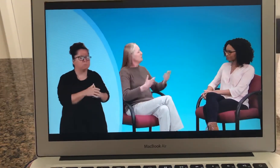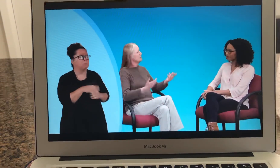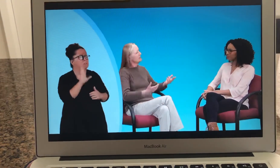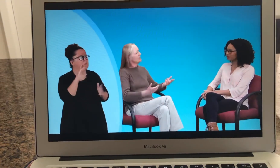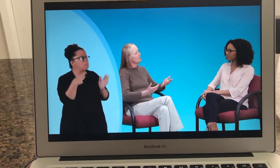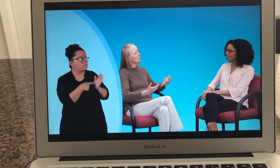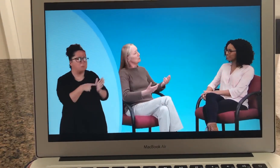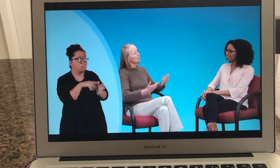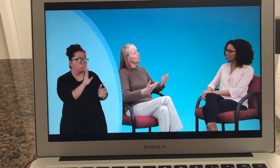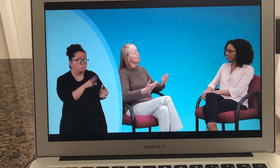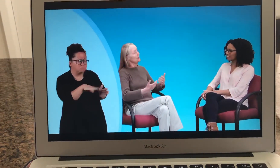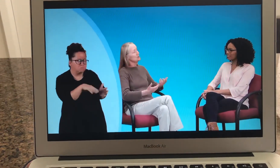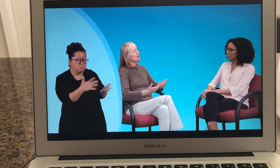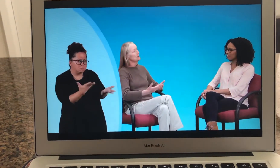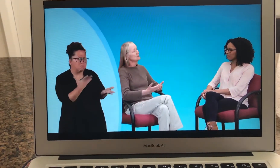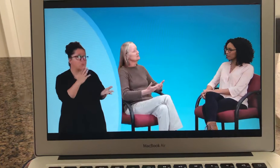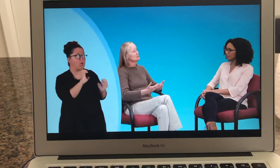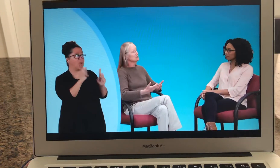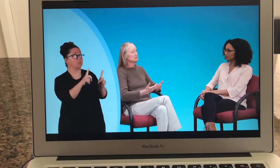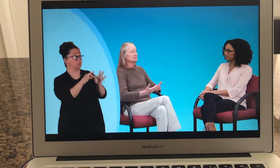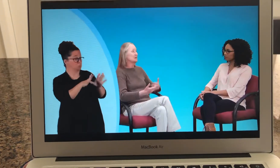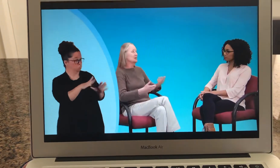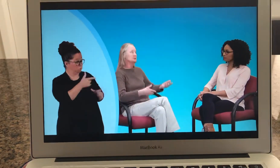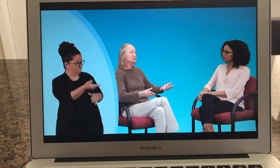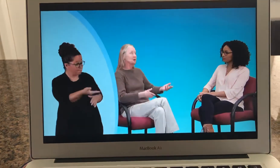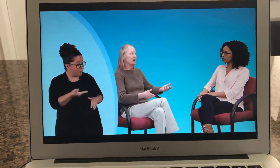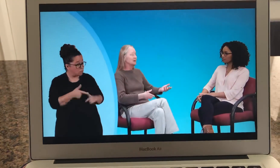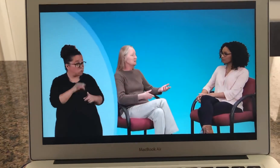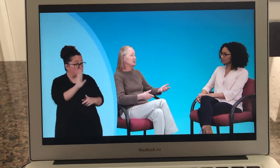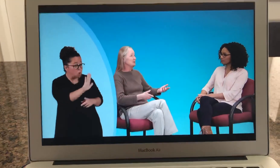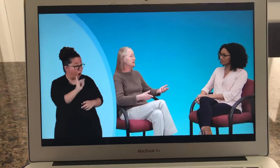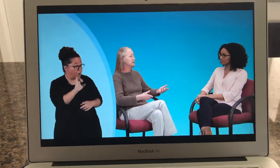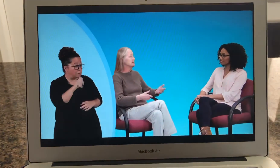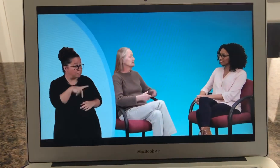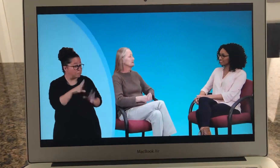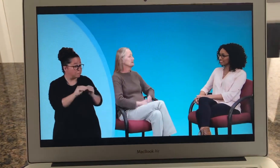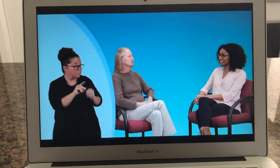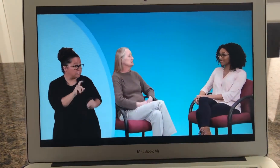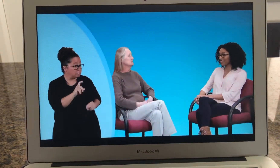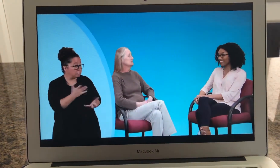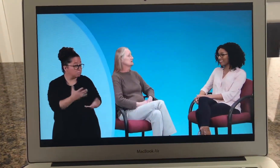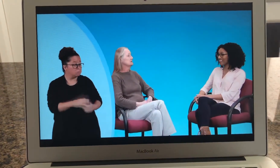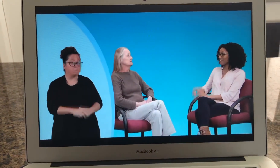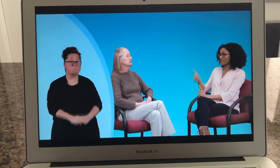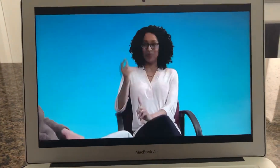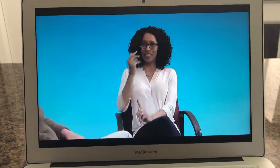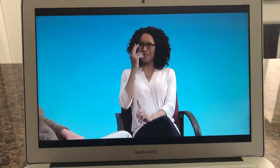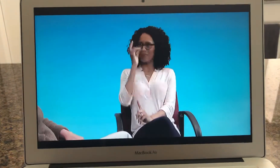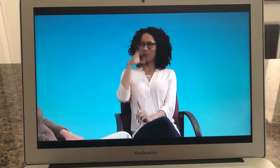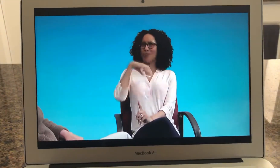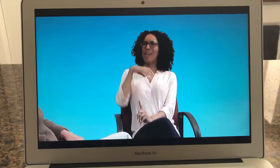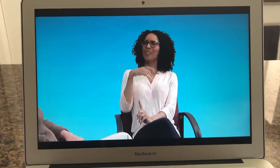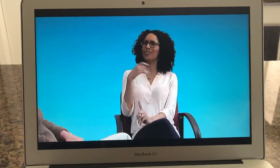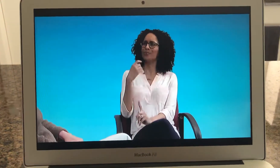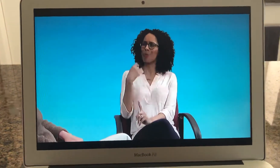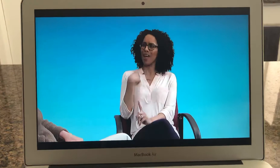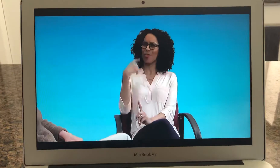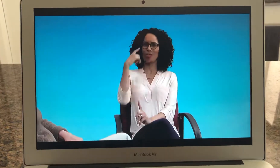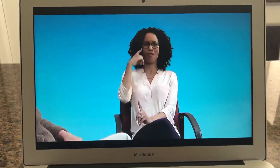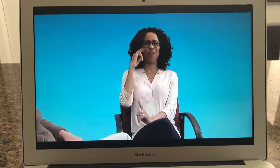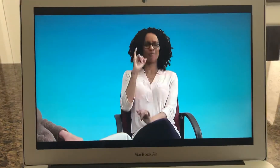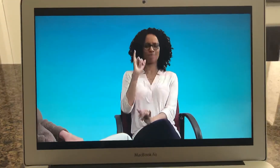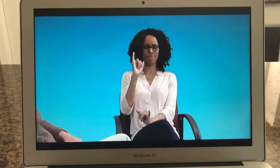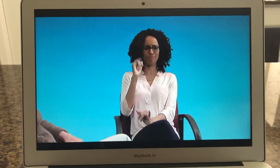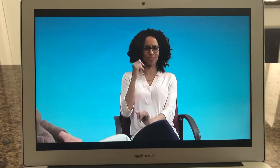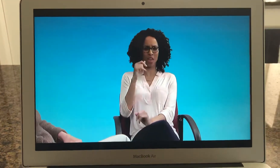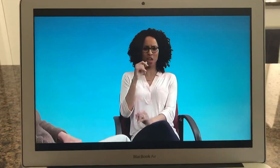with education interpreting, what are some things education interpreter? Did you have one? Could you go to the IEP meeting with that?